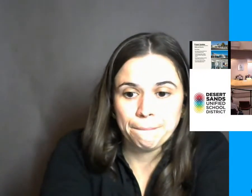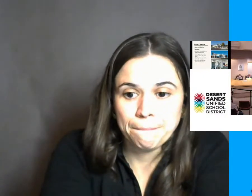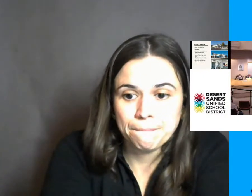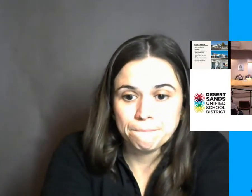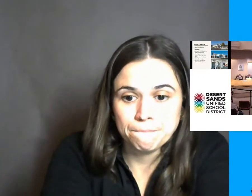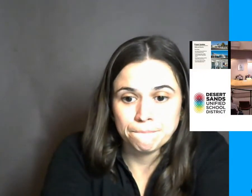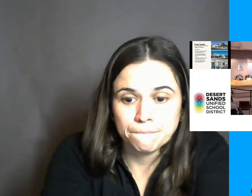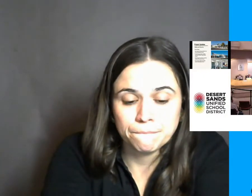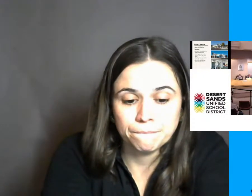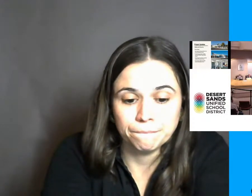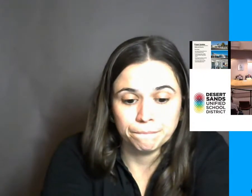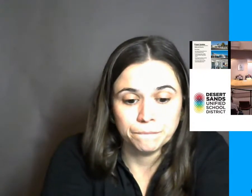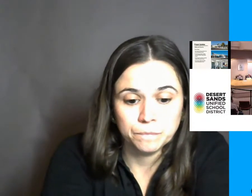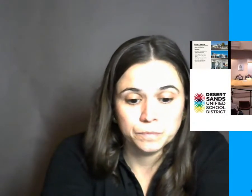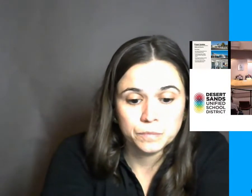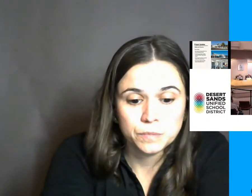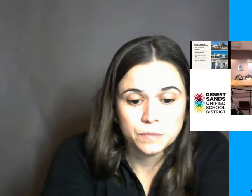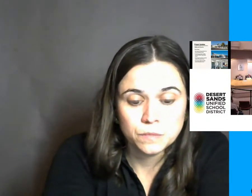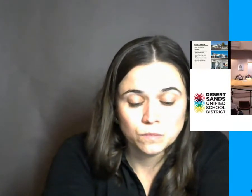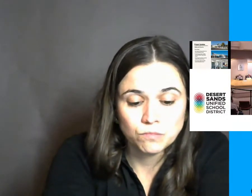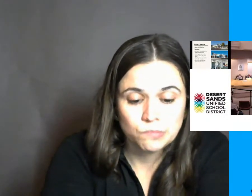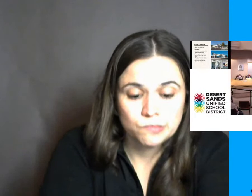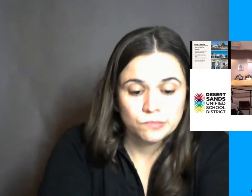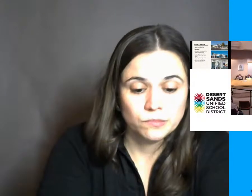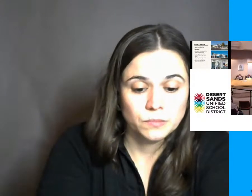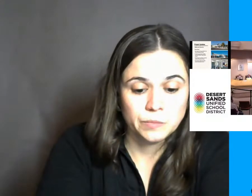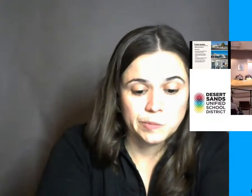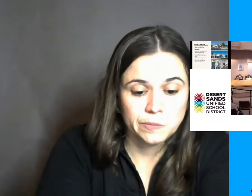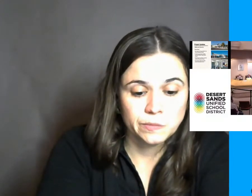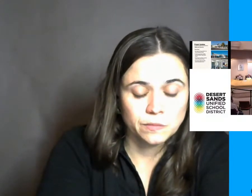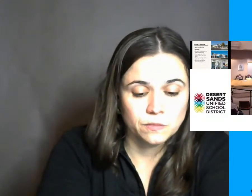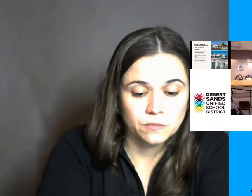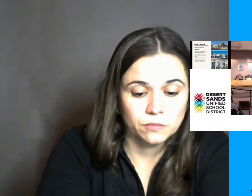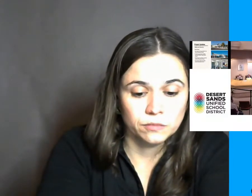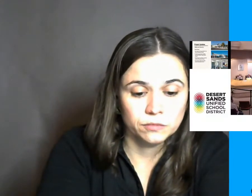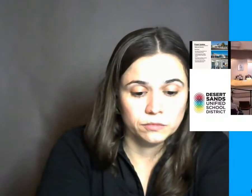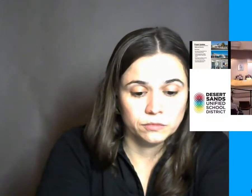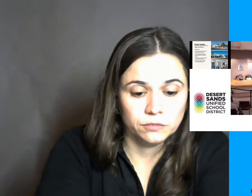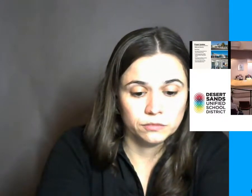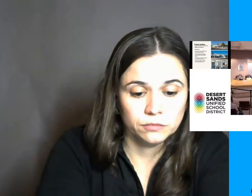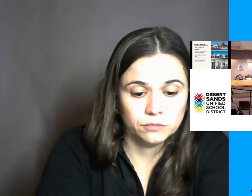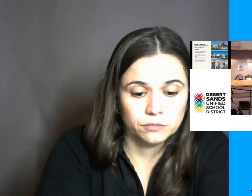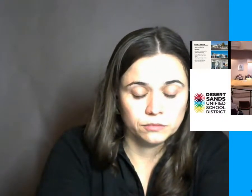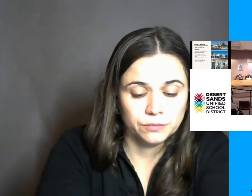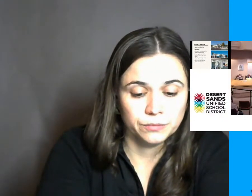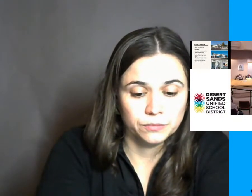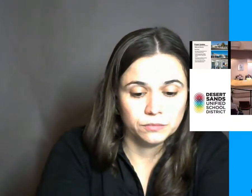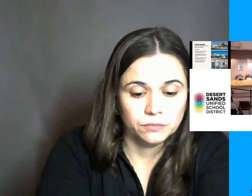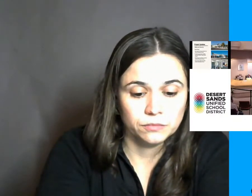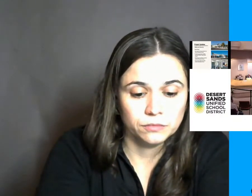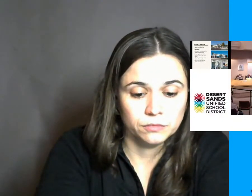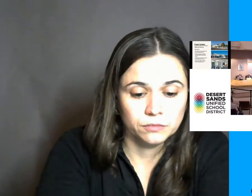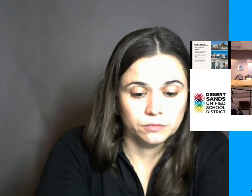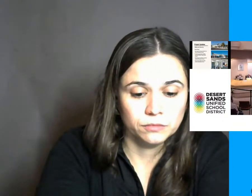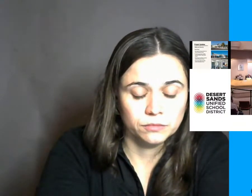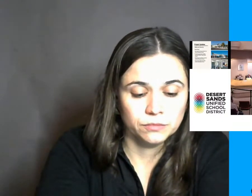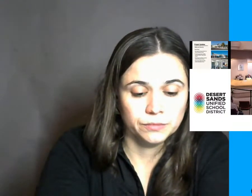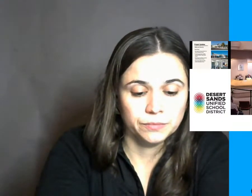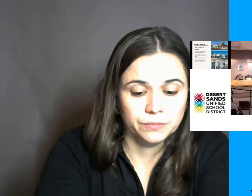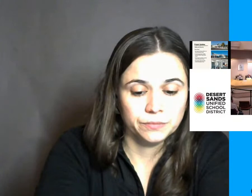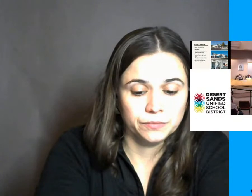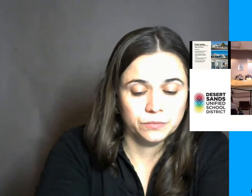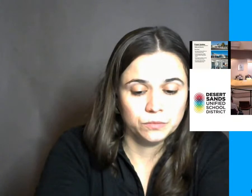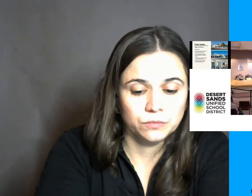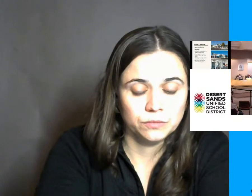issue, but how do we need to deal with that? And there's some way that we can actually take that and make it an advantage in terms of a collaboration space.